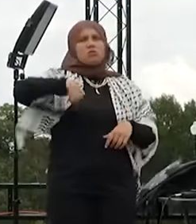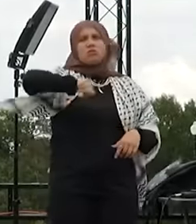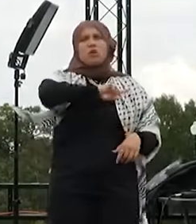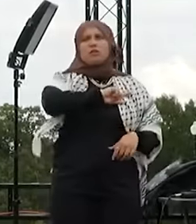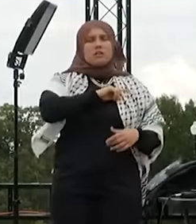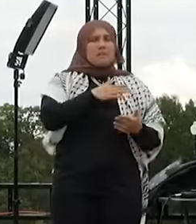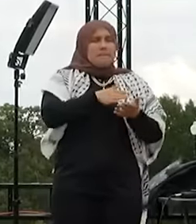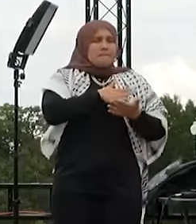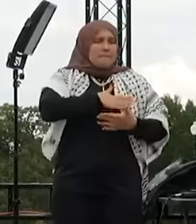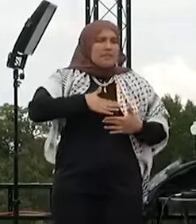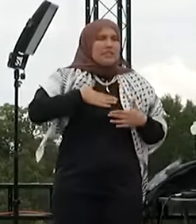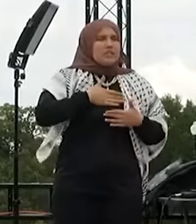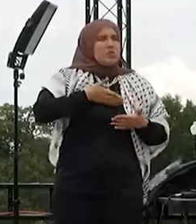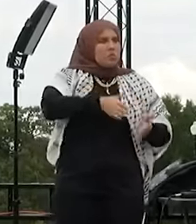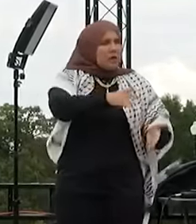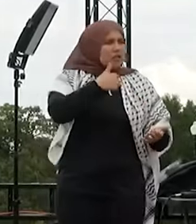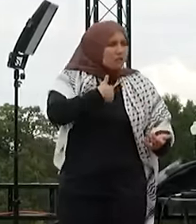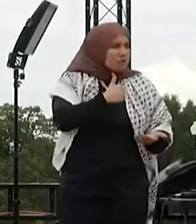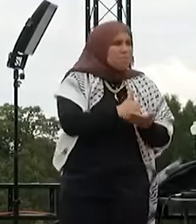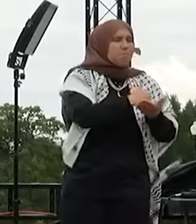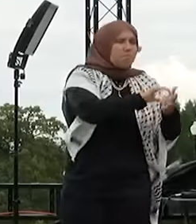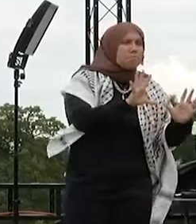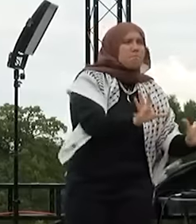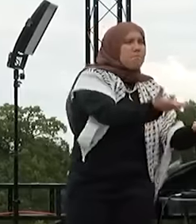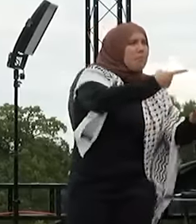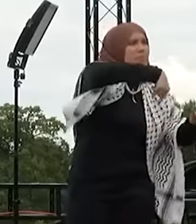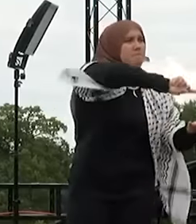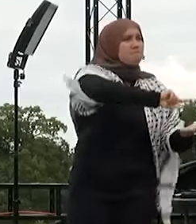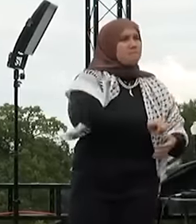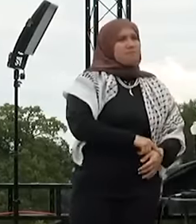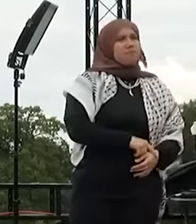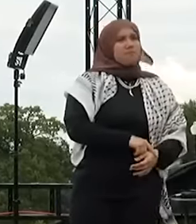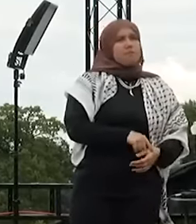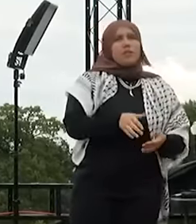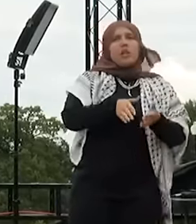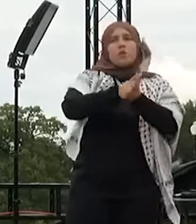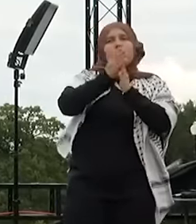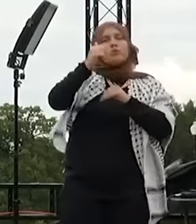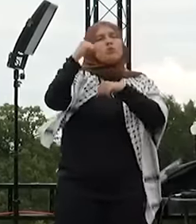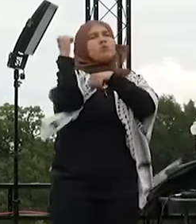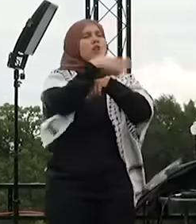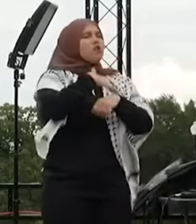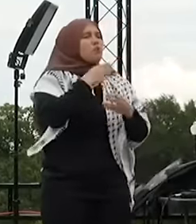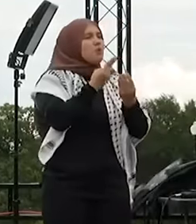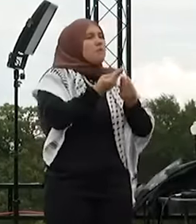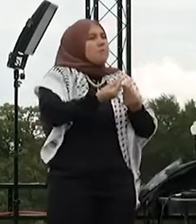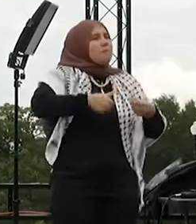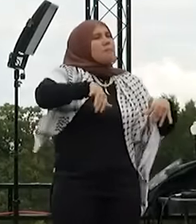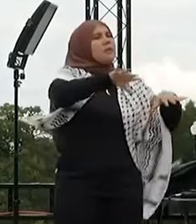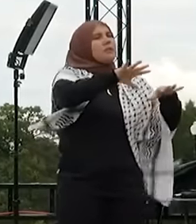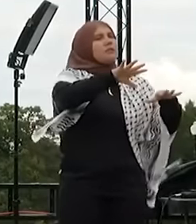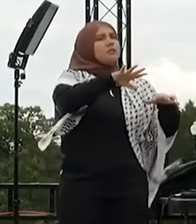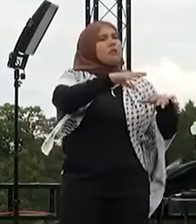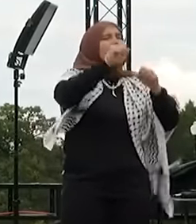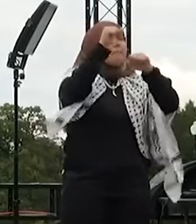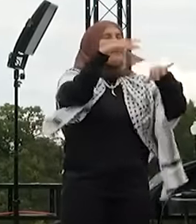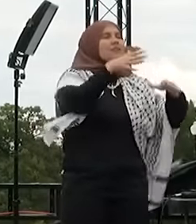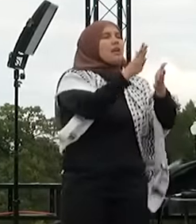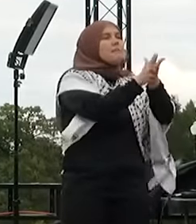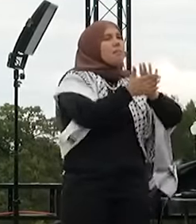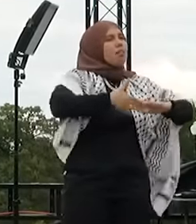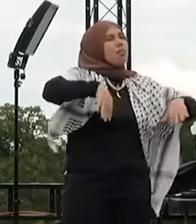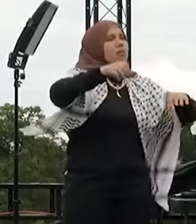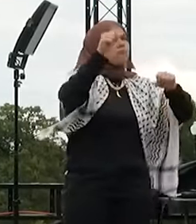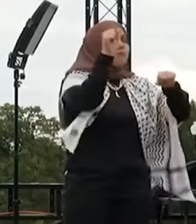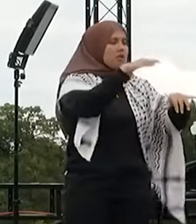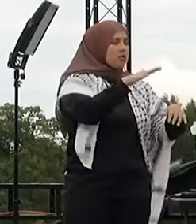pleasing to you, to uplift them. And we ask you to send your peace and blessings upon the prophets and the messengers